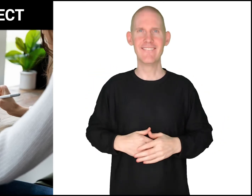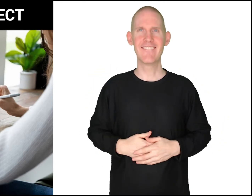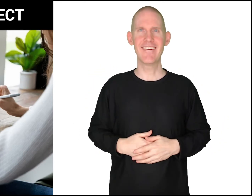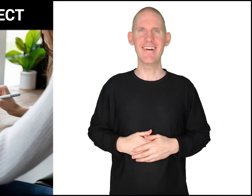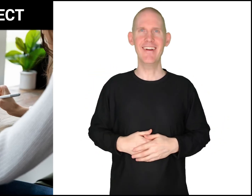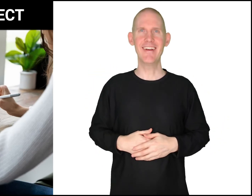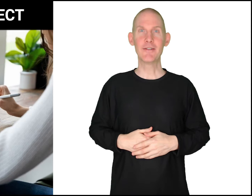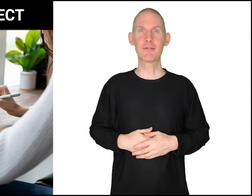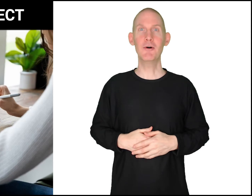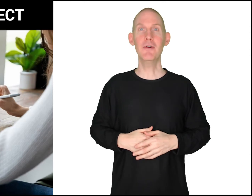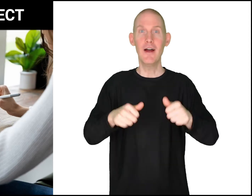all right, so